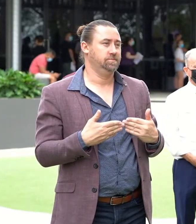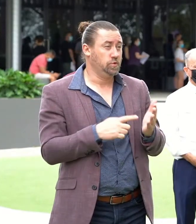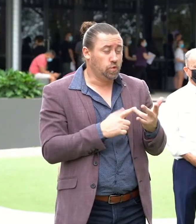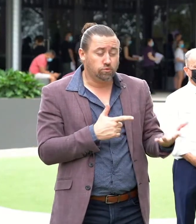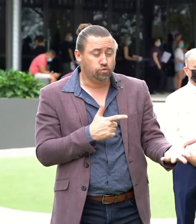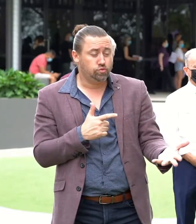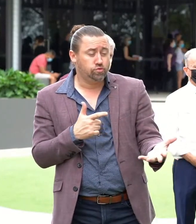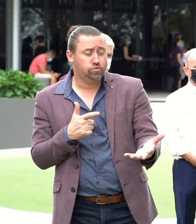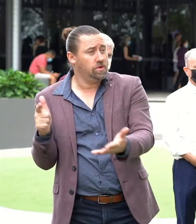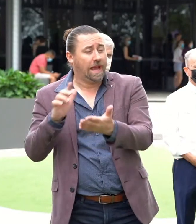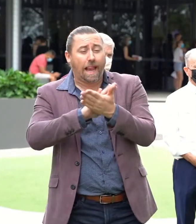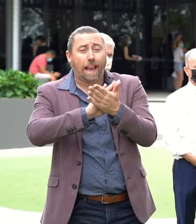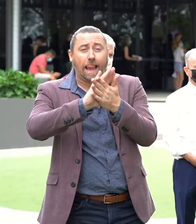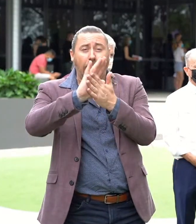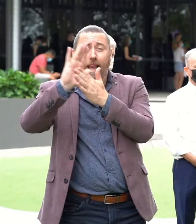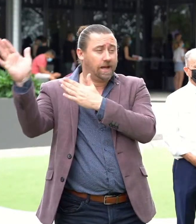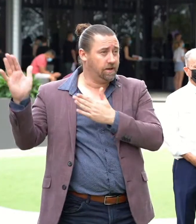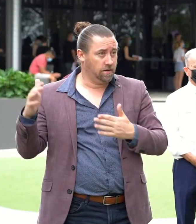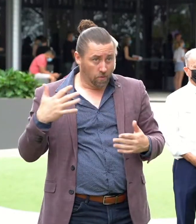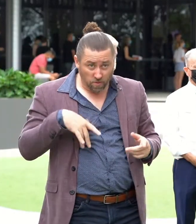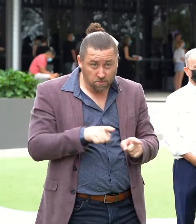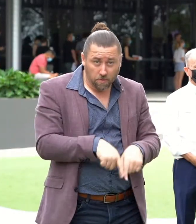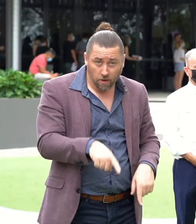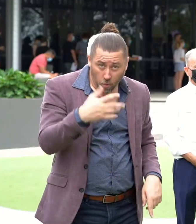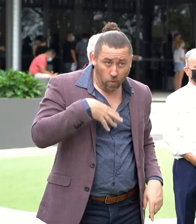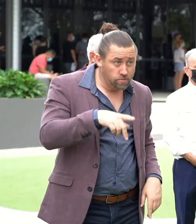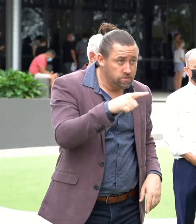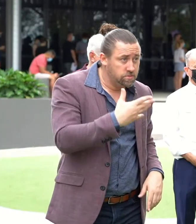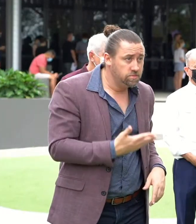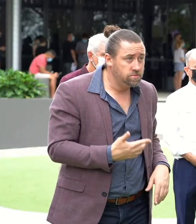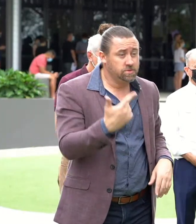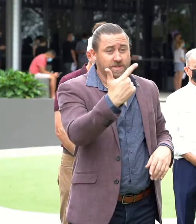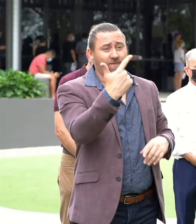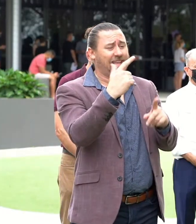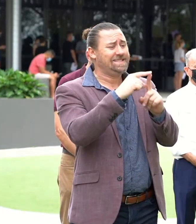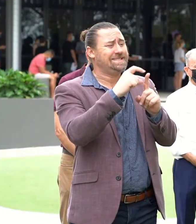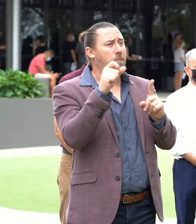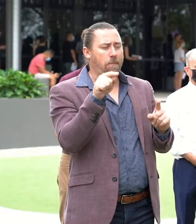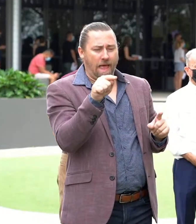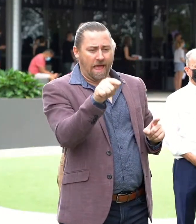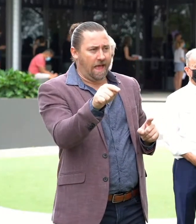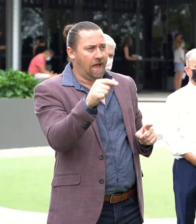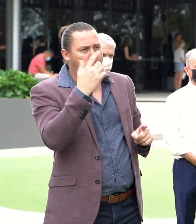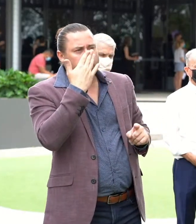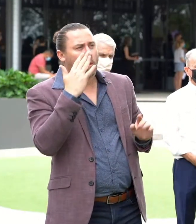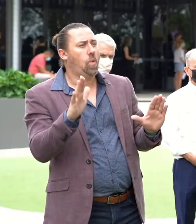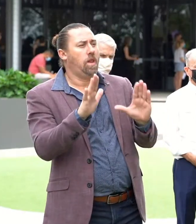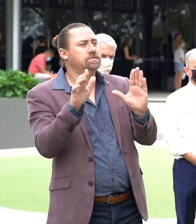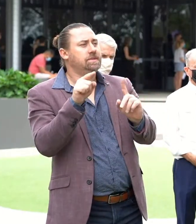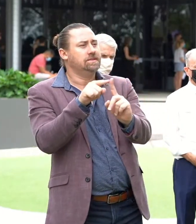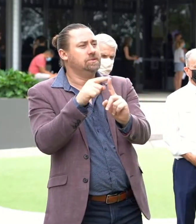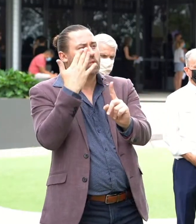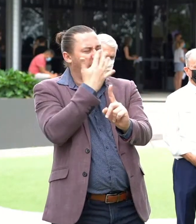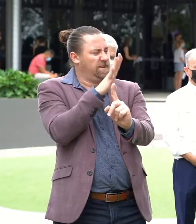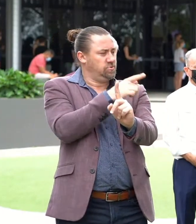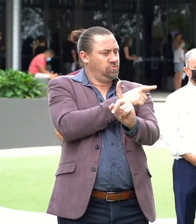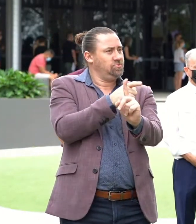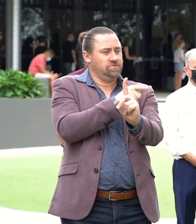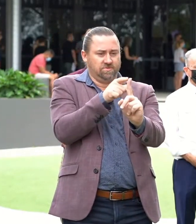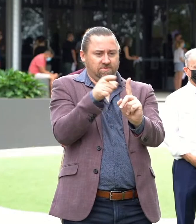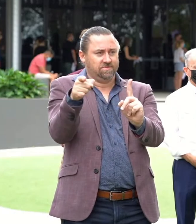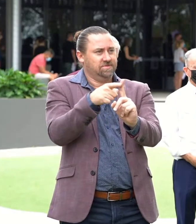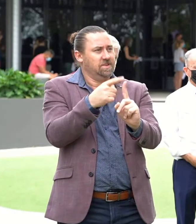a lockdown. We do not want to see that. Obviously, the 17th of December is strategically picked because it's a week after school ends